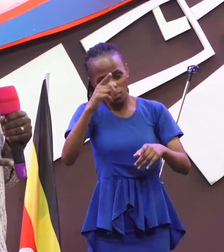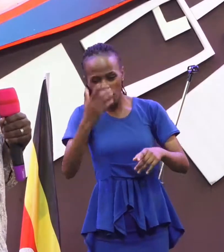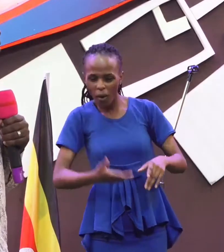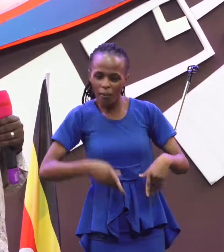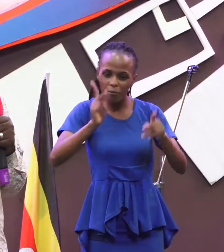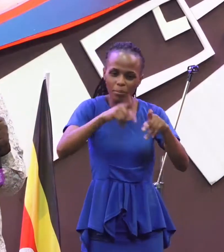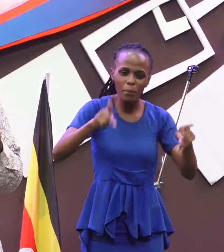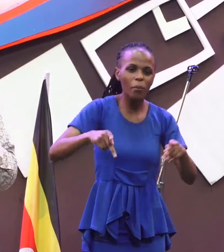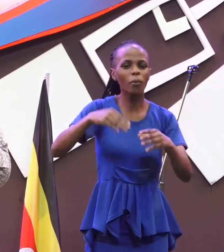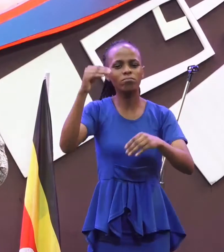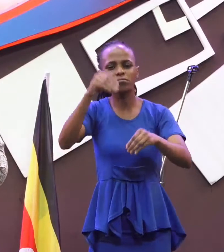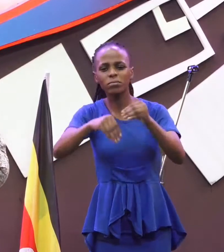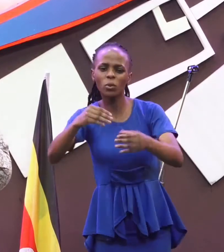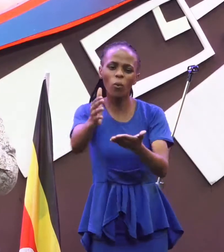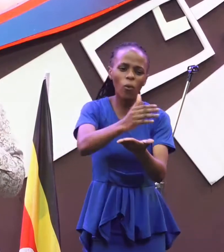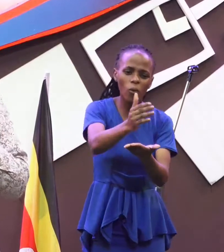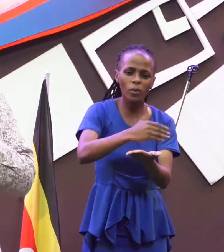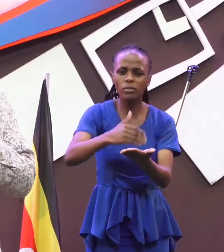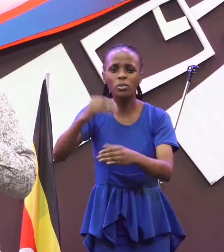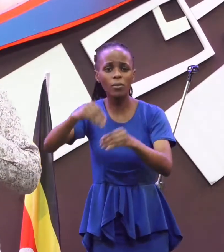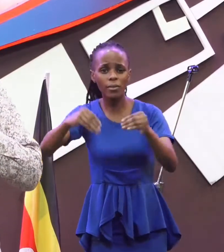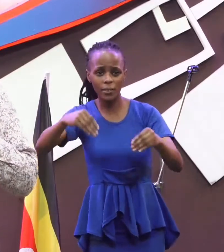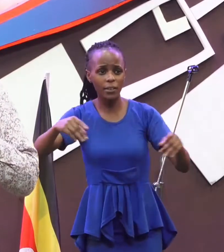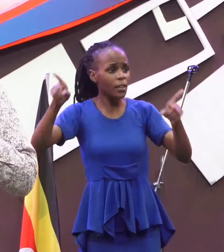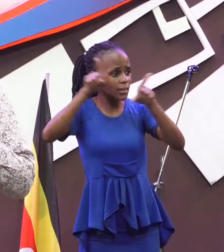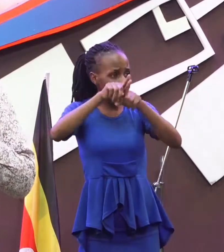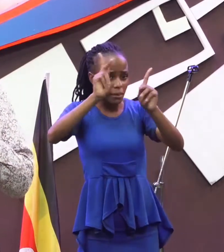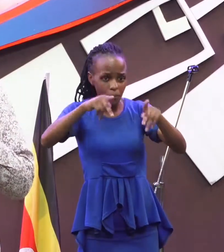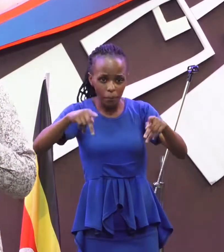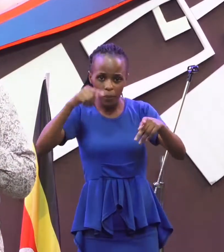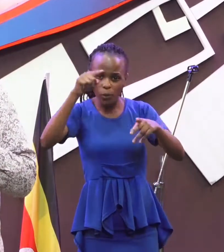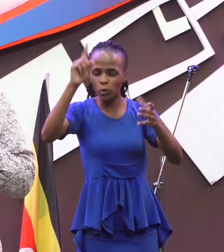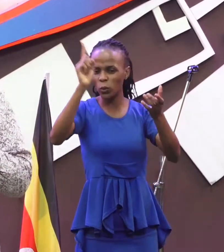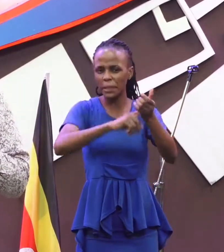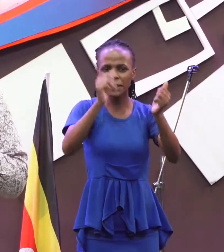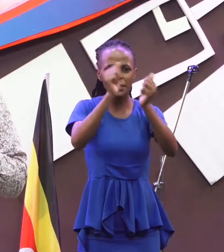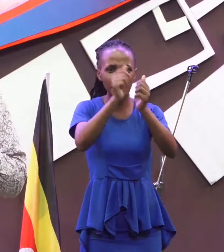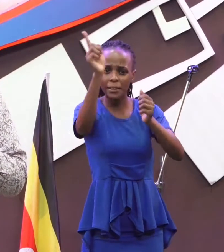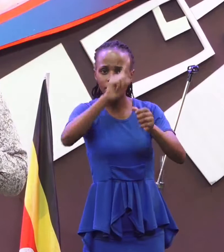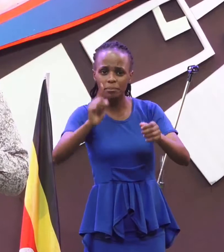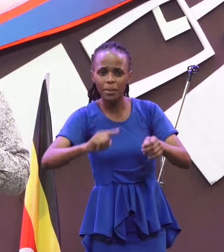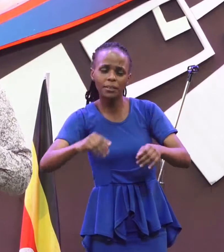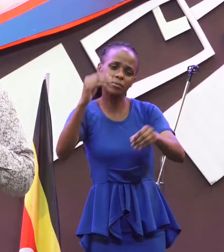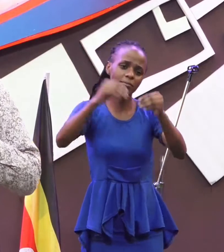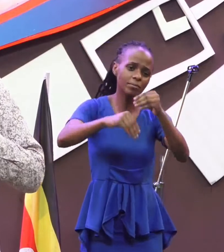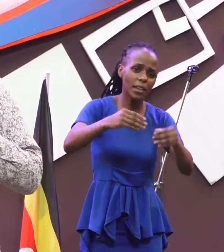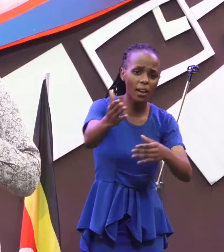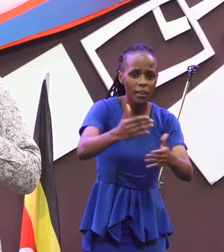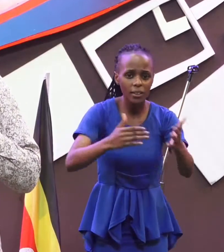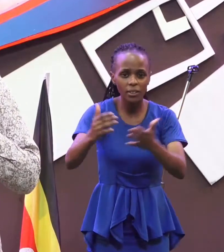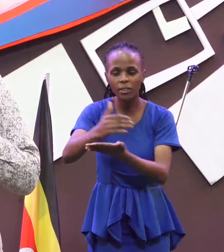You may have people from whom you get an offering from. There may be people that you get a tithe